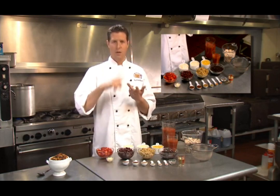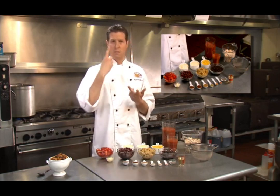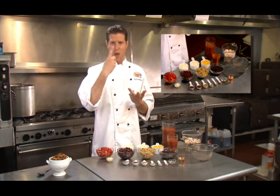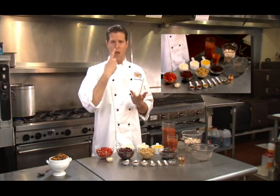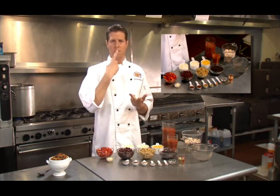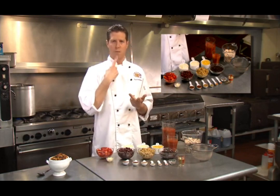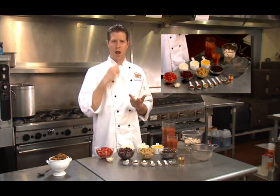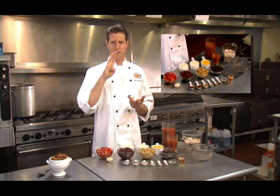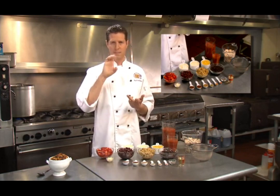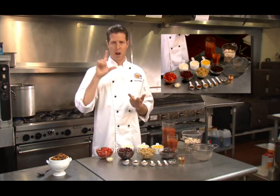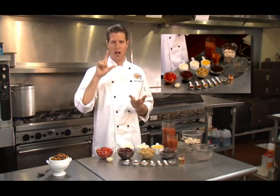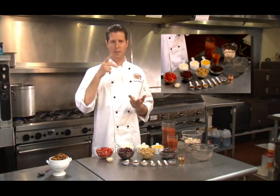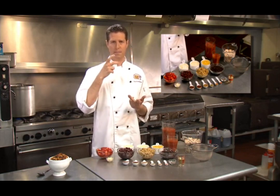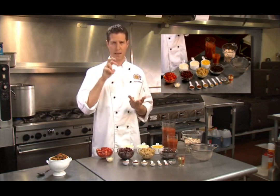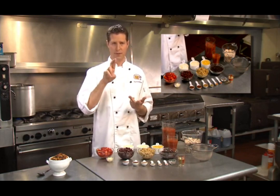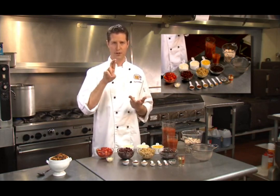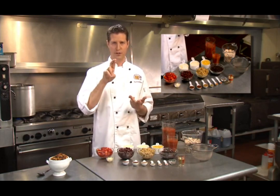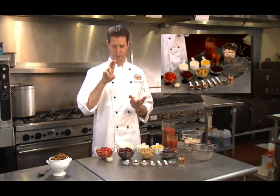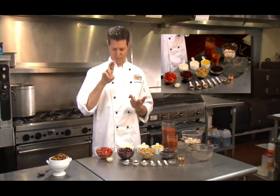and 1 red bell pepper.